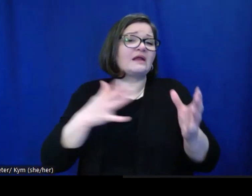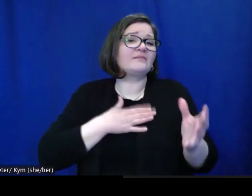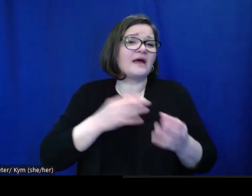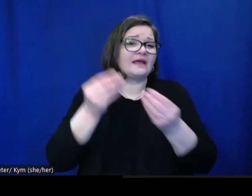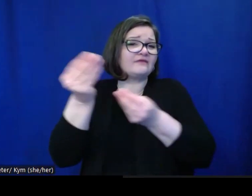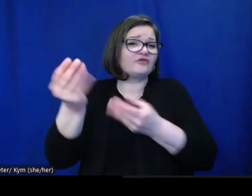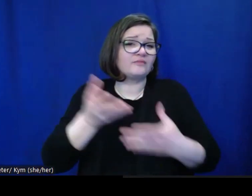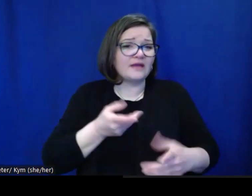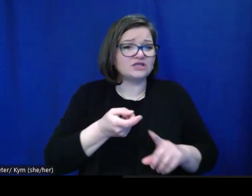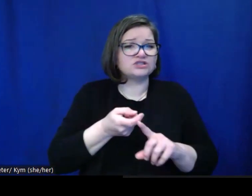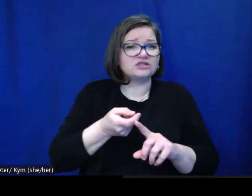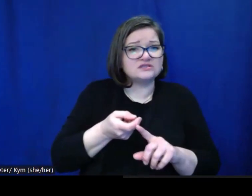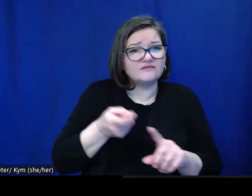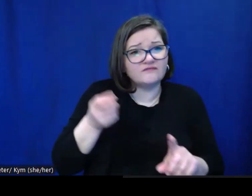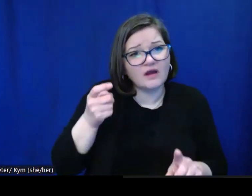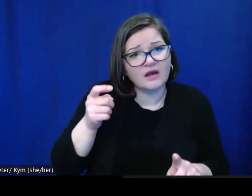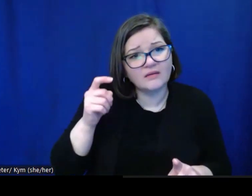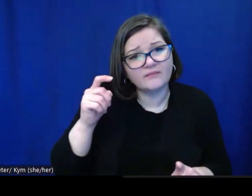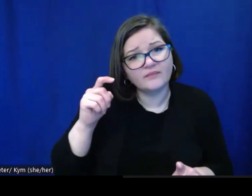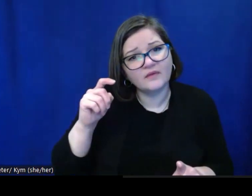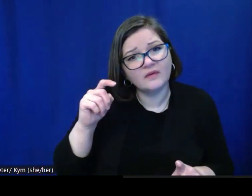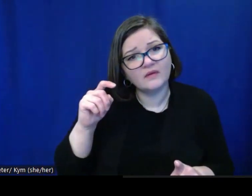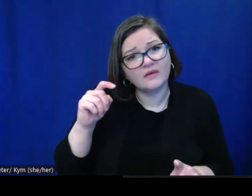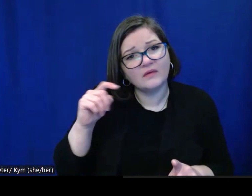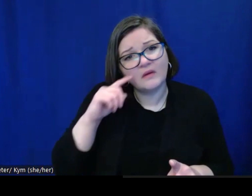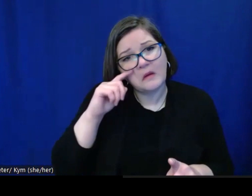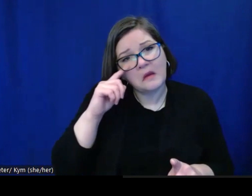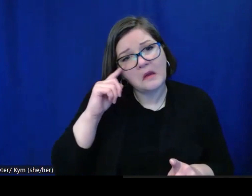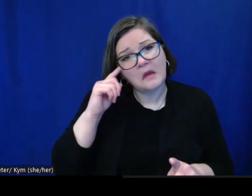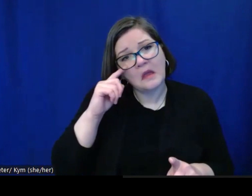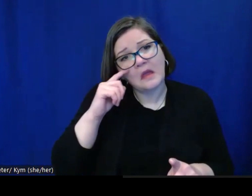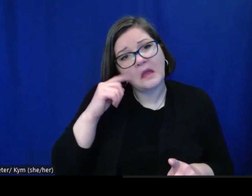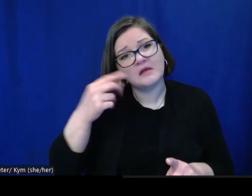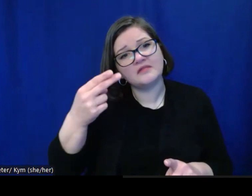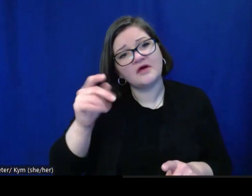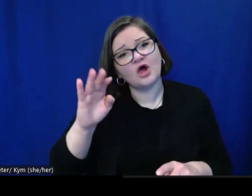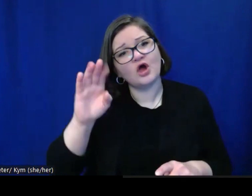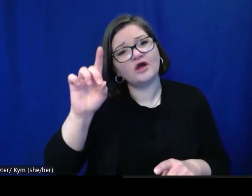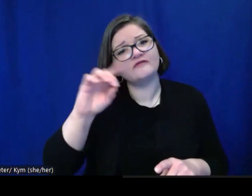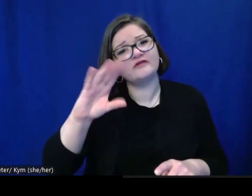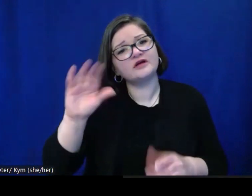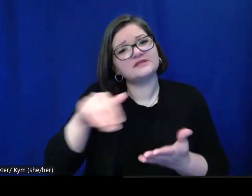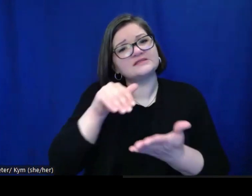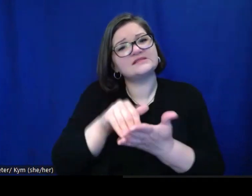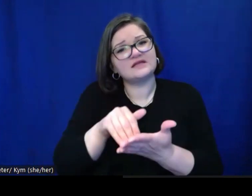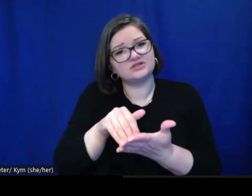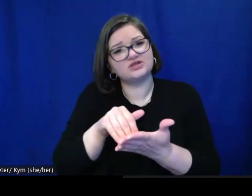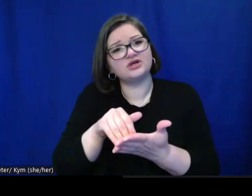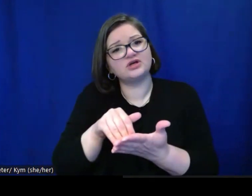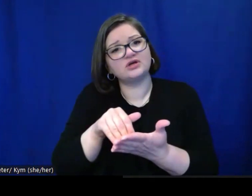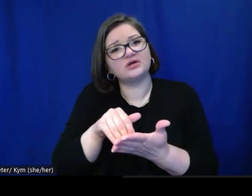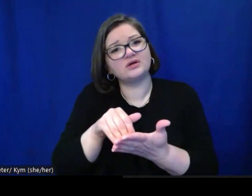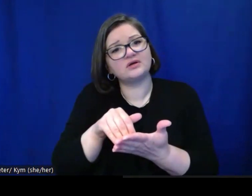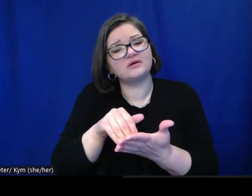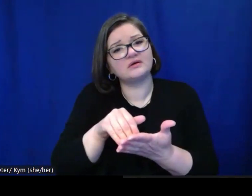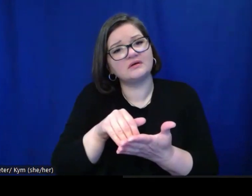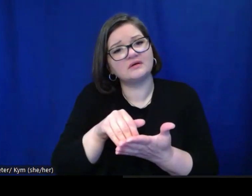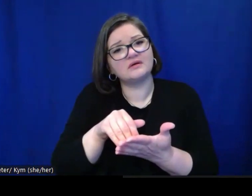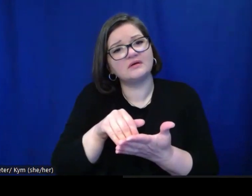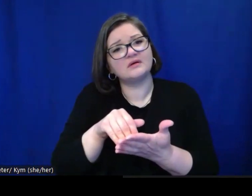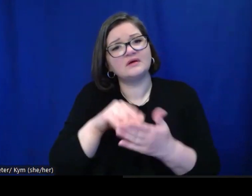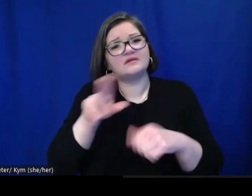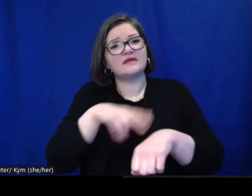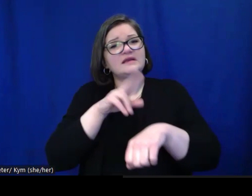the Harvard Center Child, the Trauma Academy, and other resources that you can use as a National